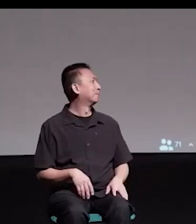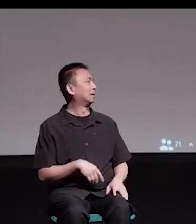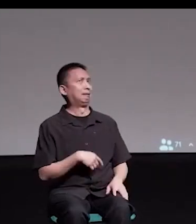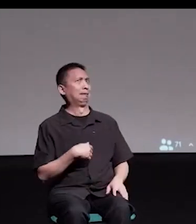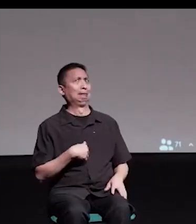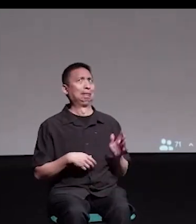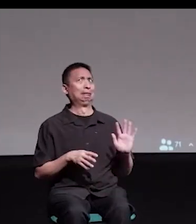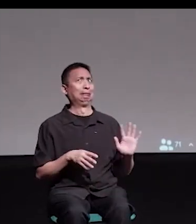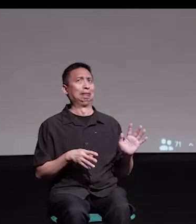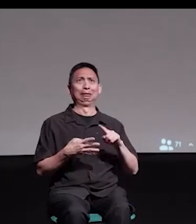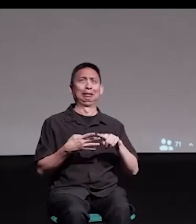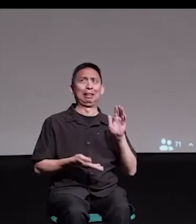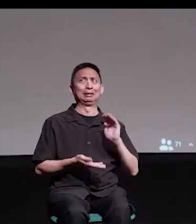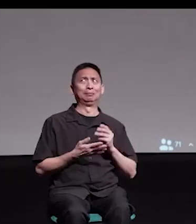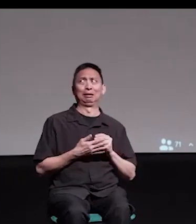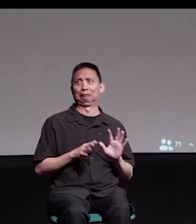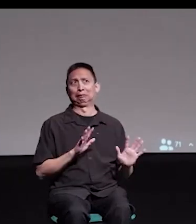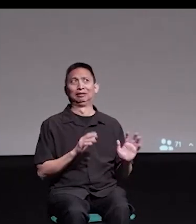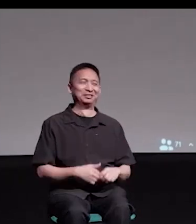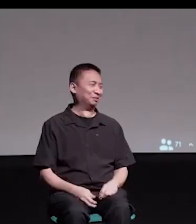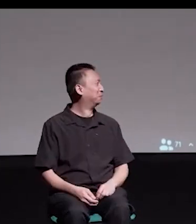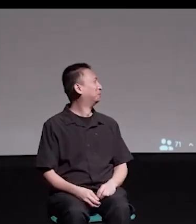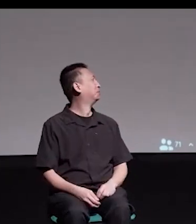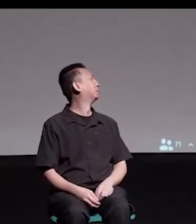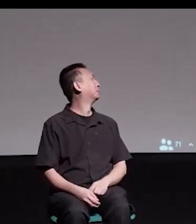money. I mean money.